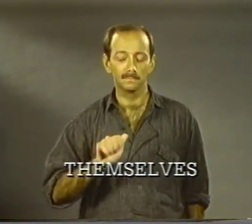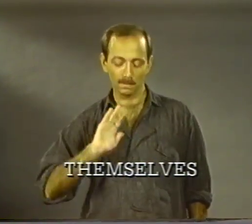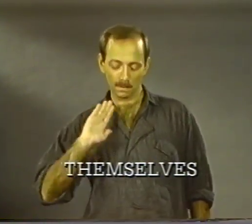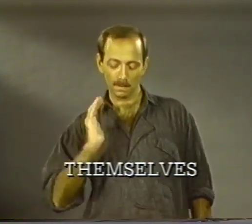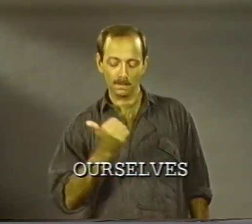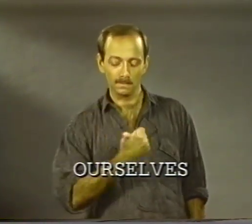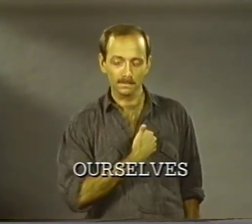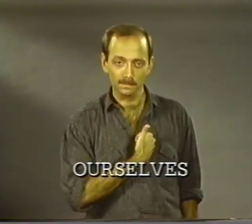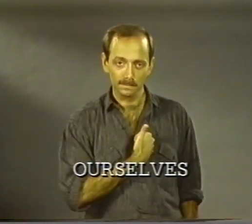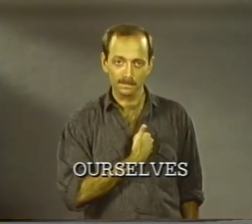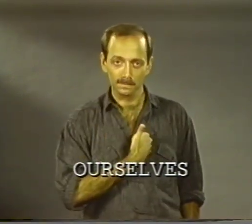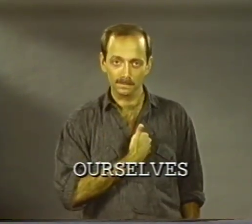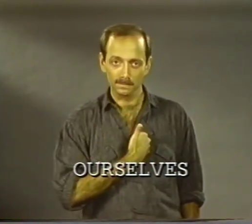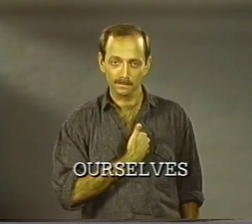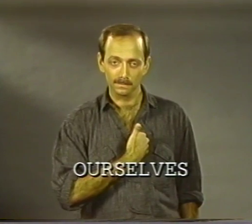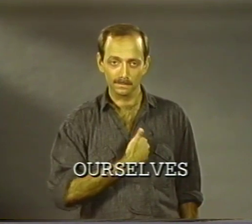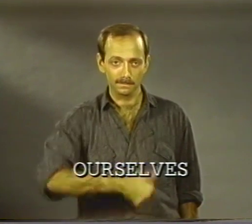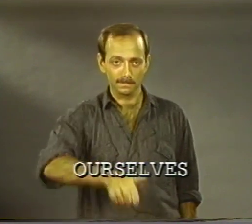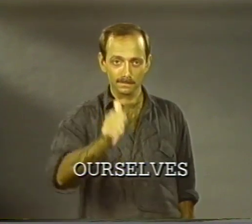ourselves, yourself.